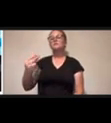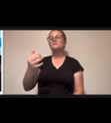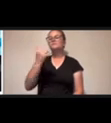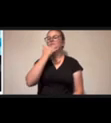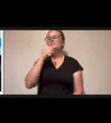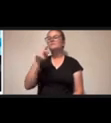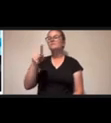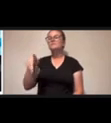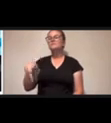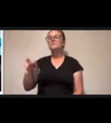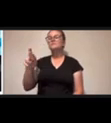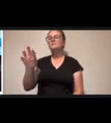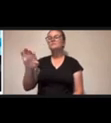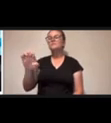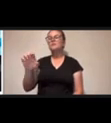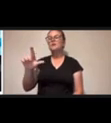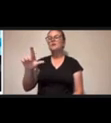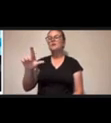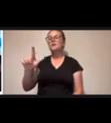deaf.